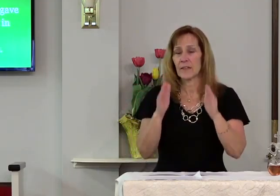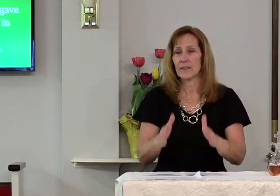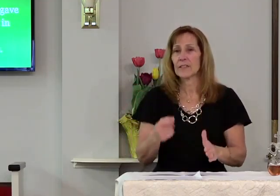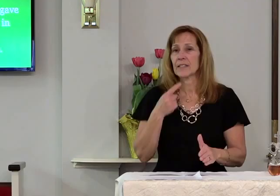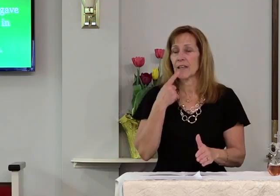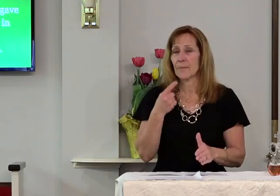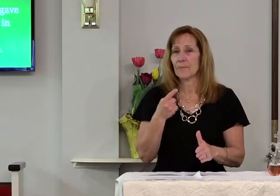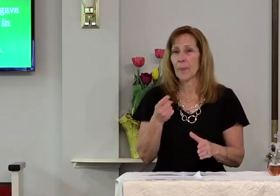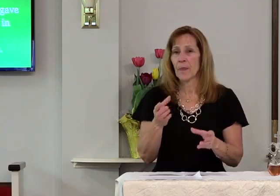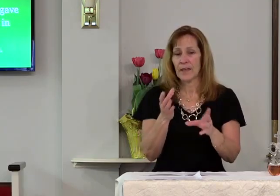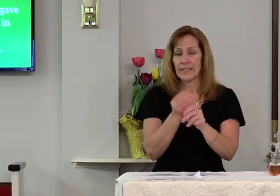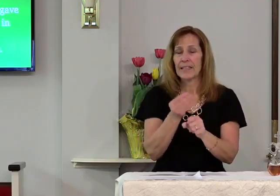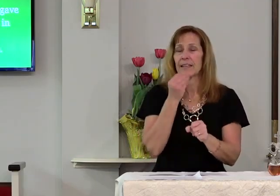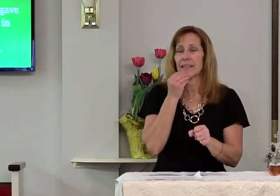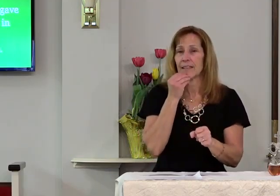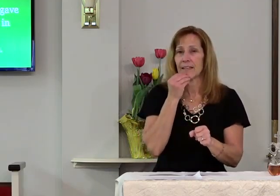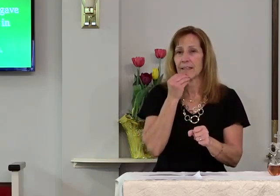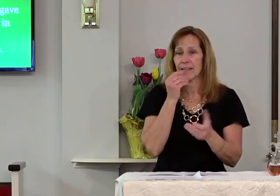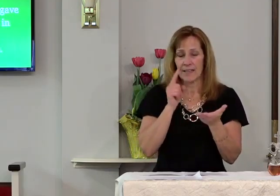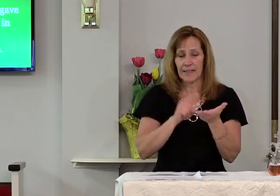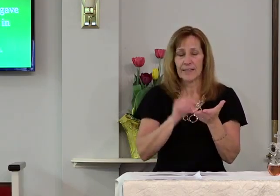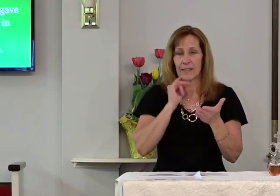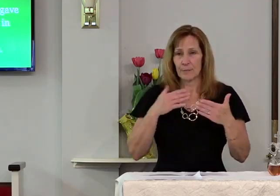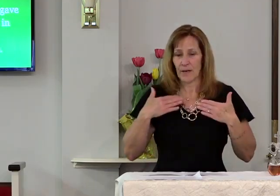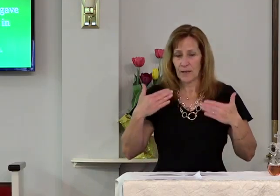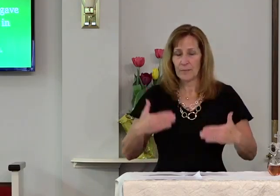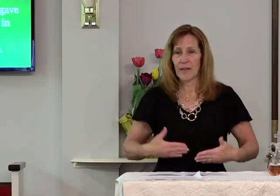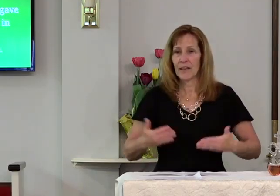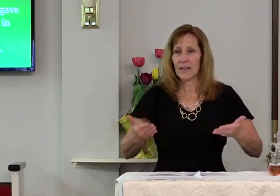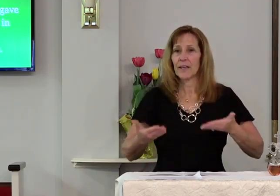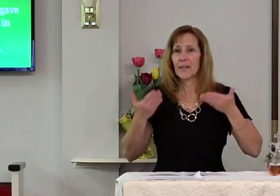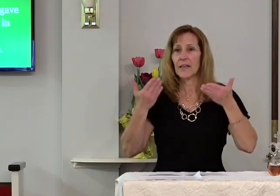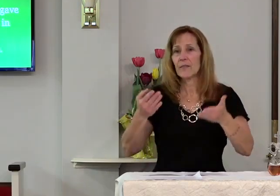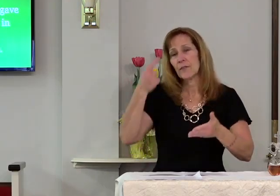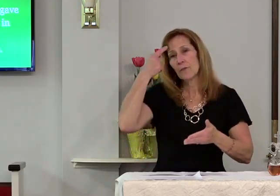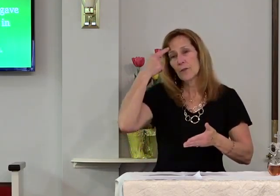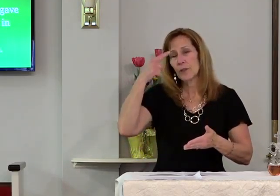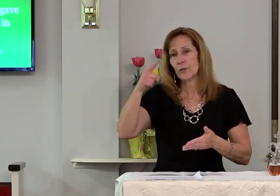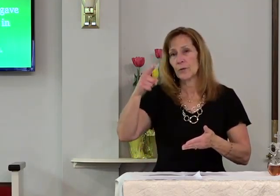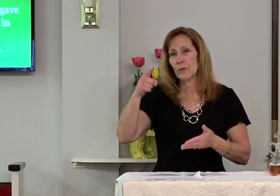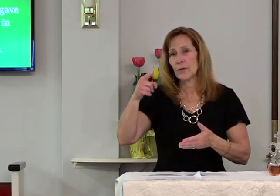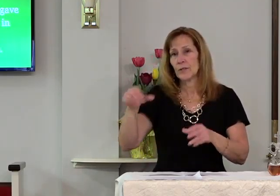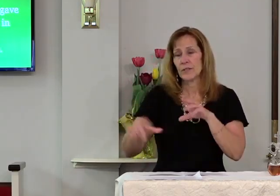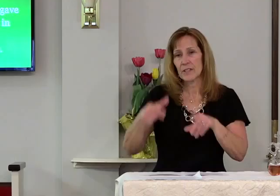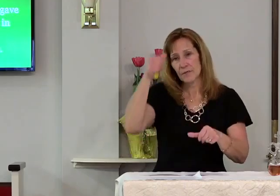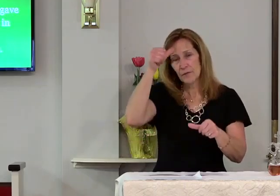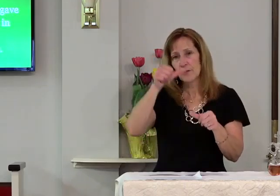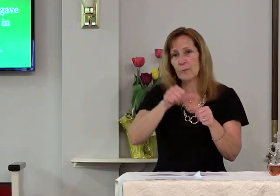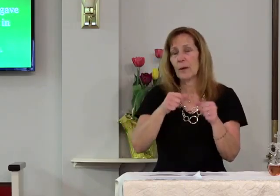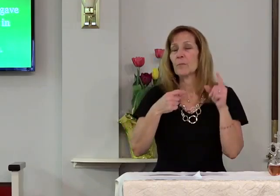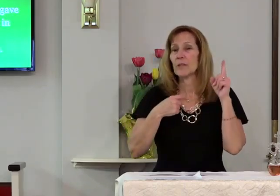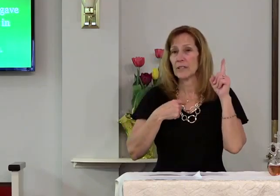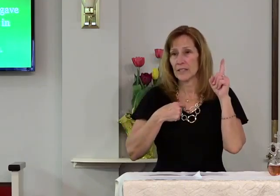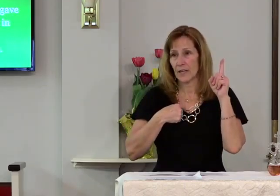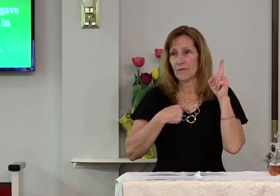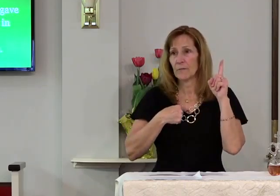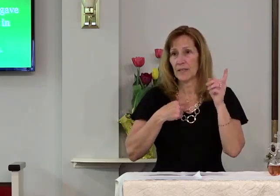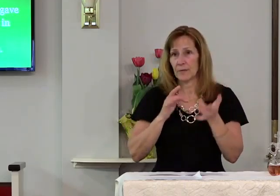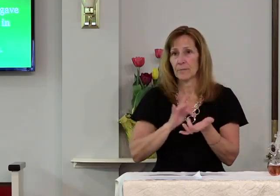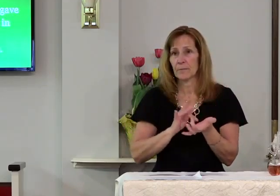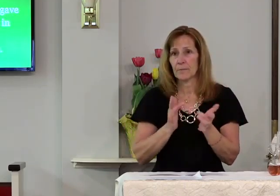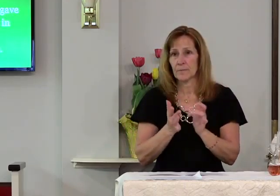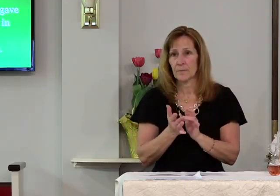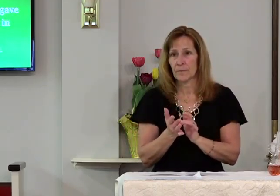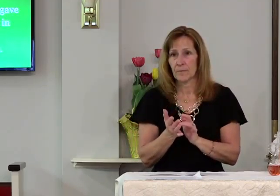his followers saying take and eat this is my body given for you do this for the remembrance of